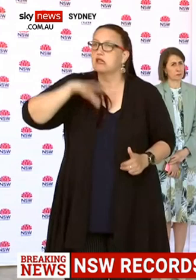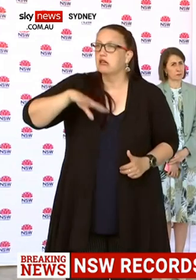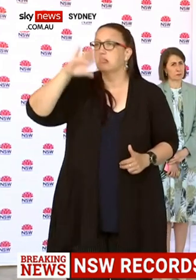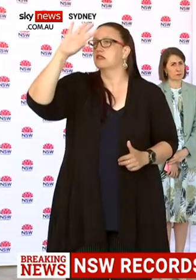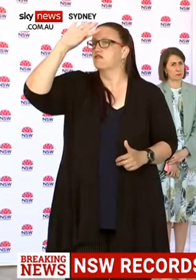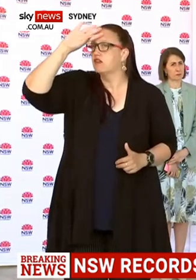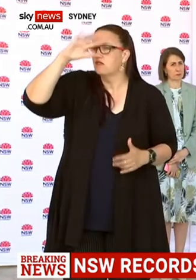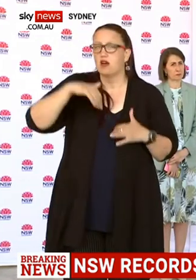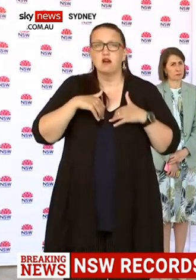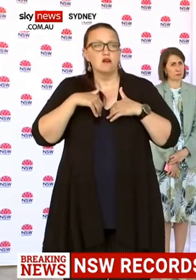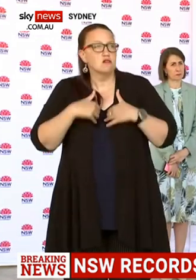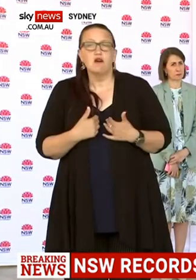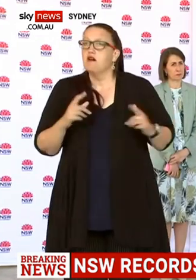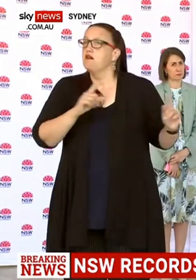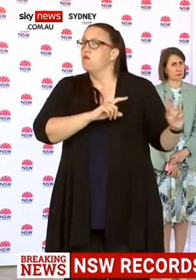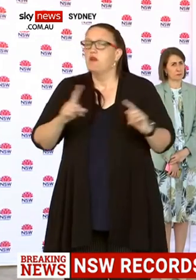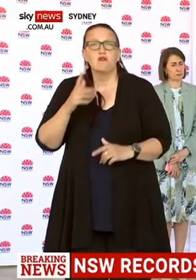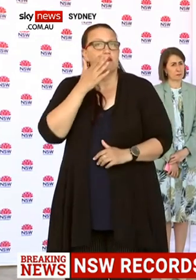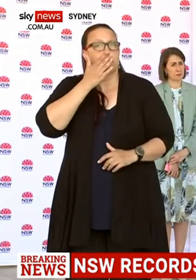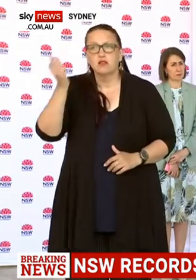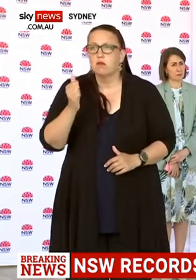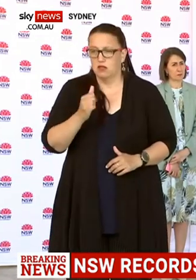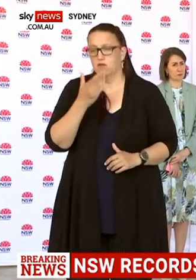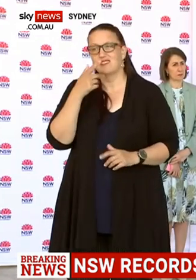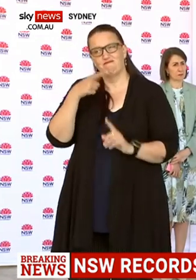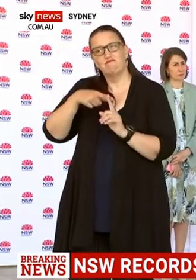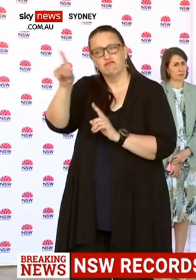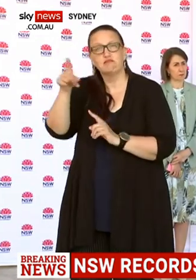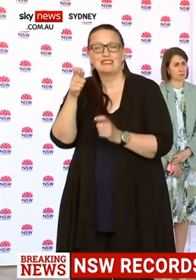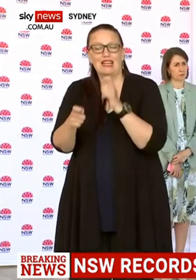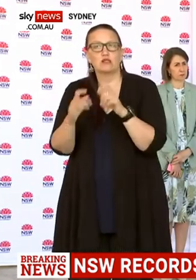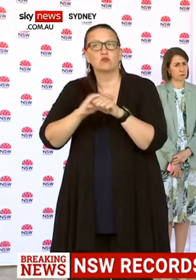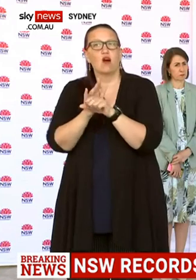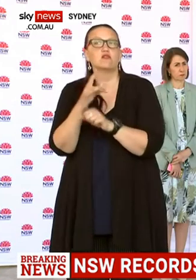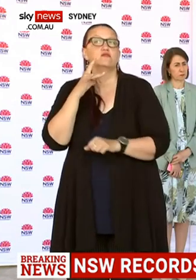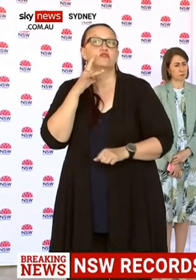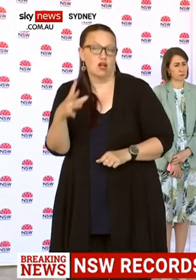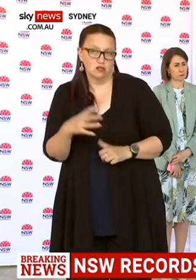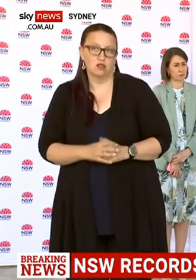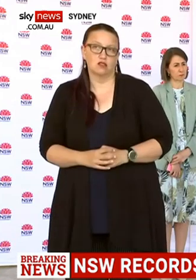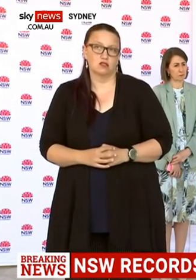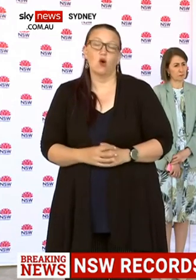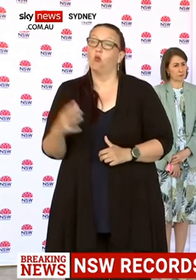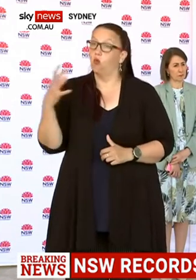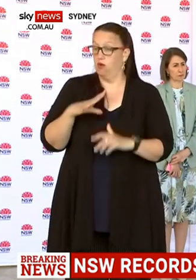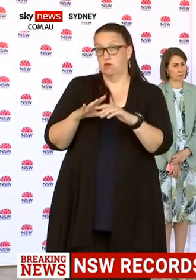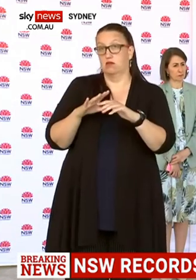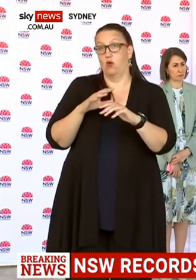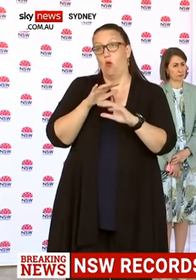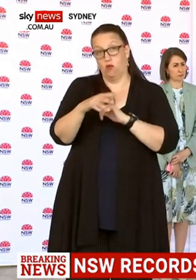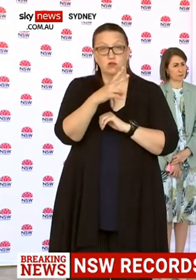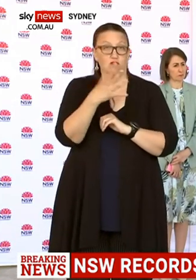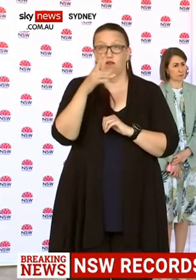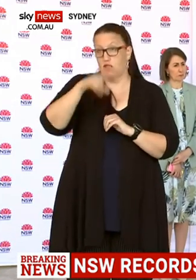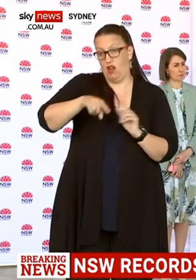we achieve over that, up towards that 30,000 tests per day. Particularly of interest is those